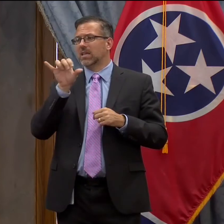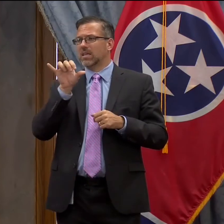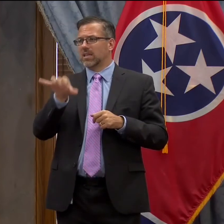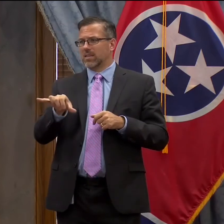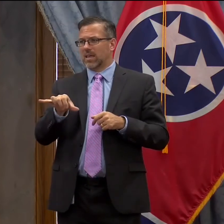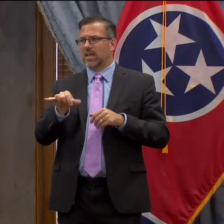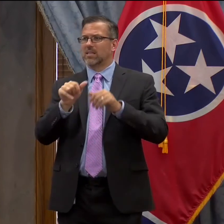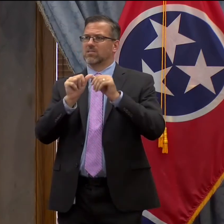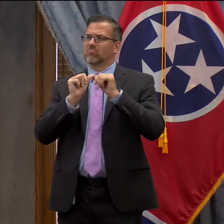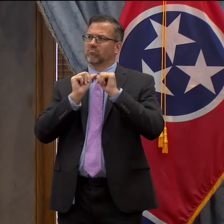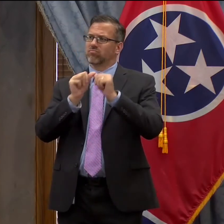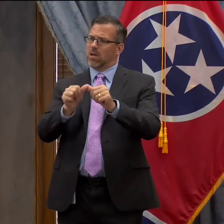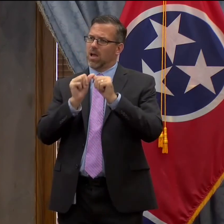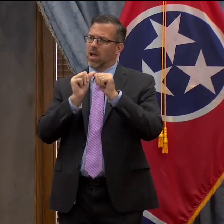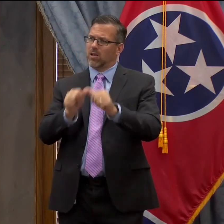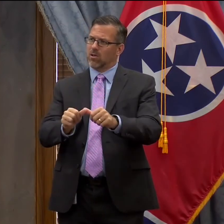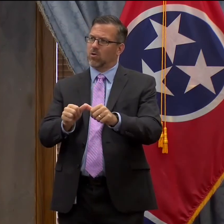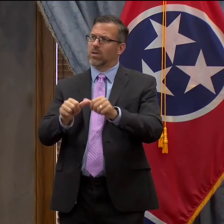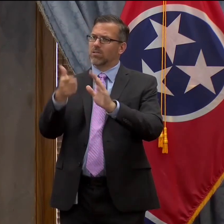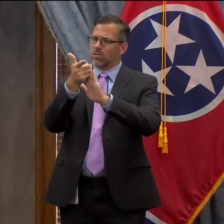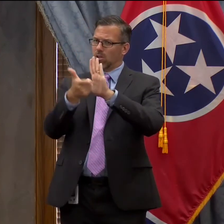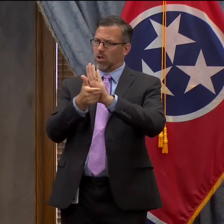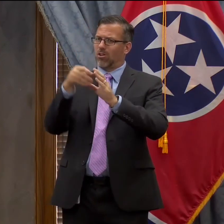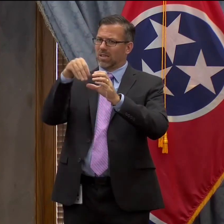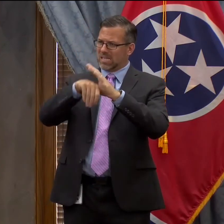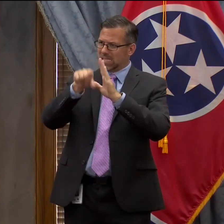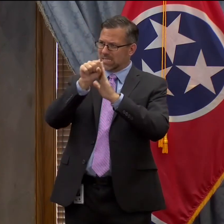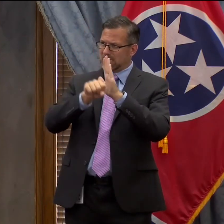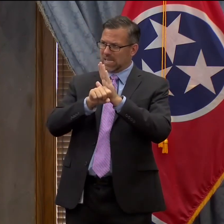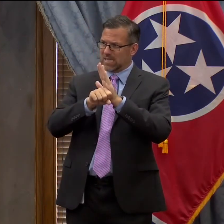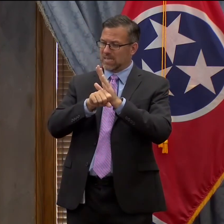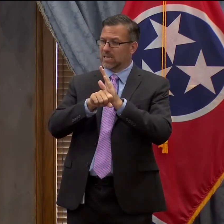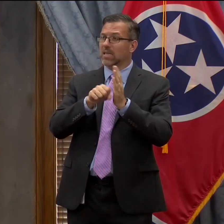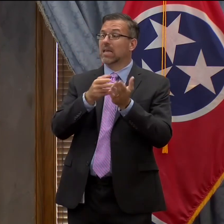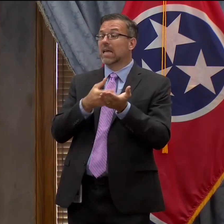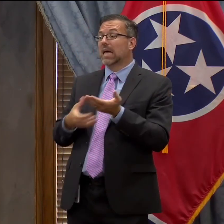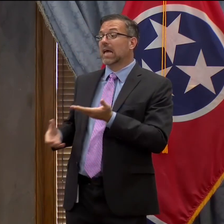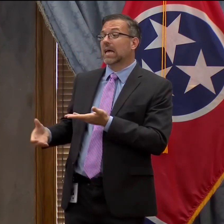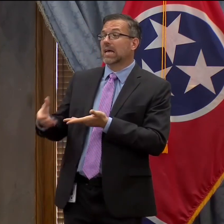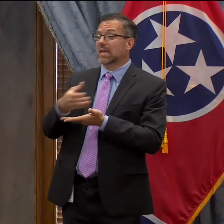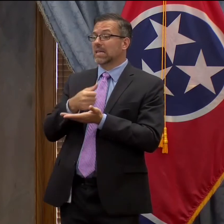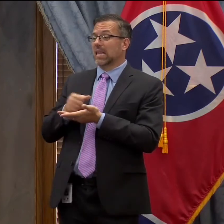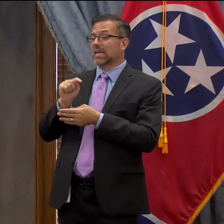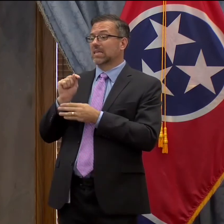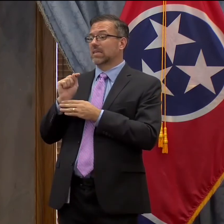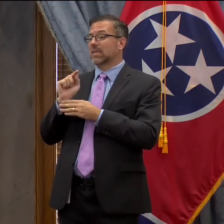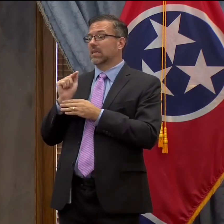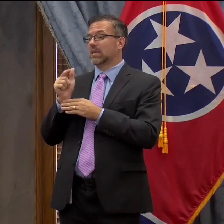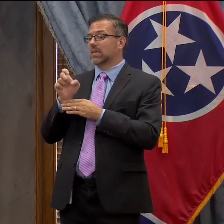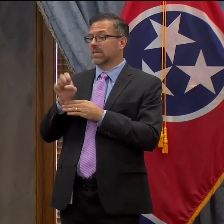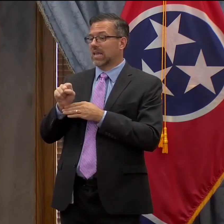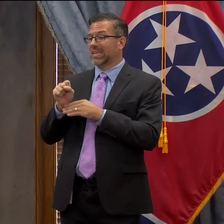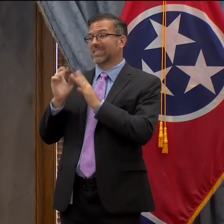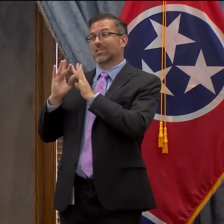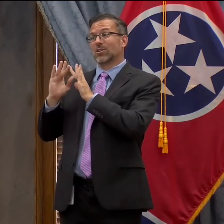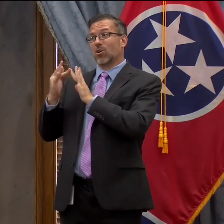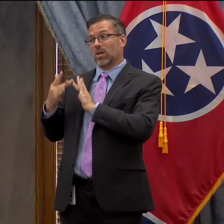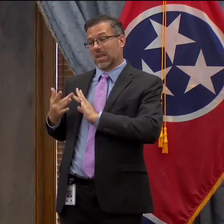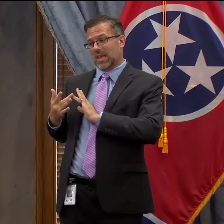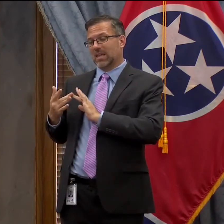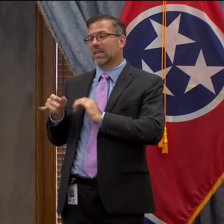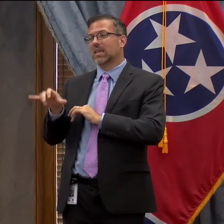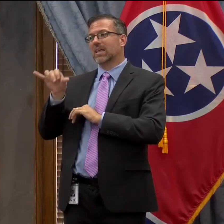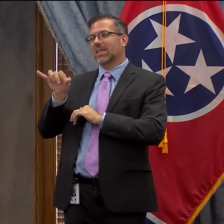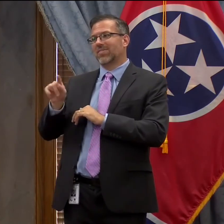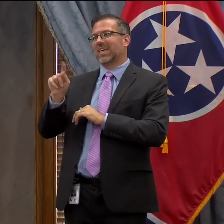ongoing and currently existing statute in the state. Collecting it via the online process is a matter of collecting a tax